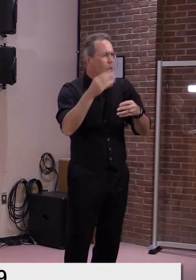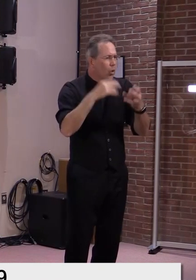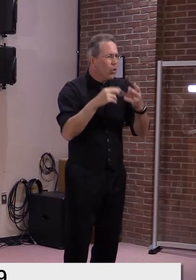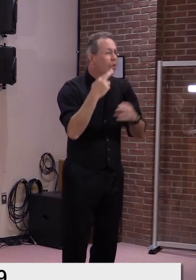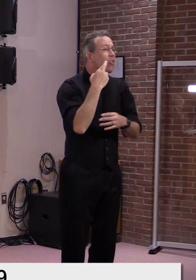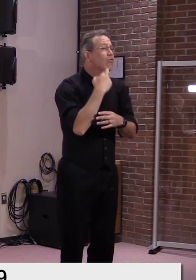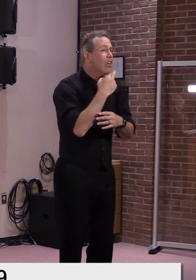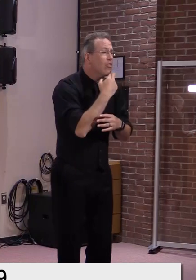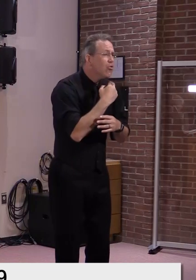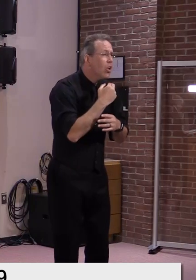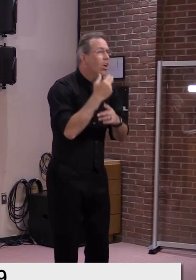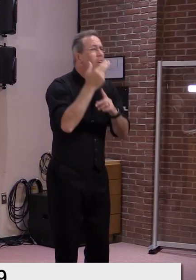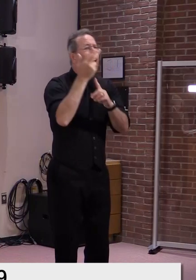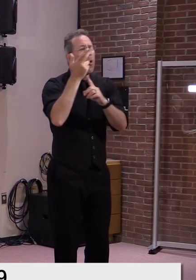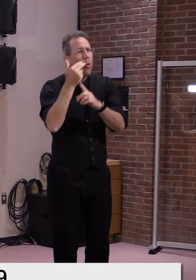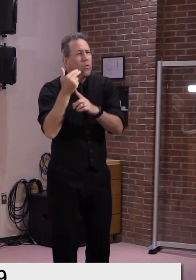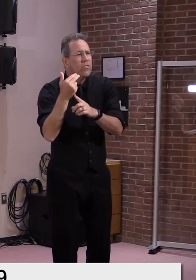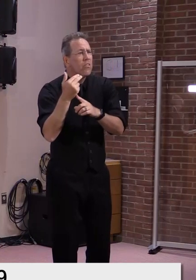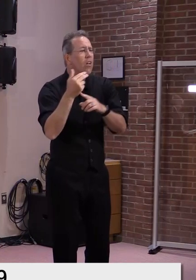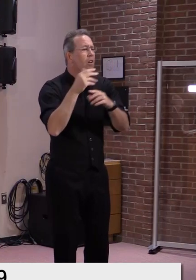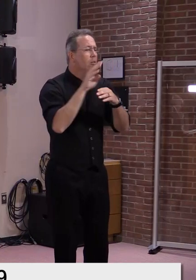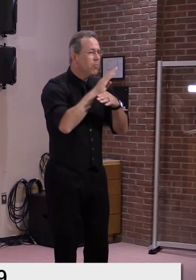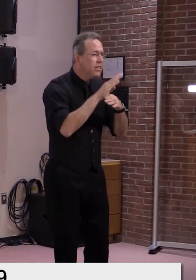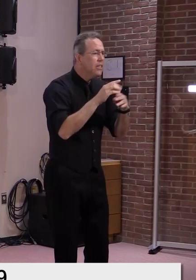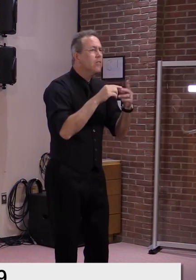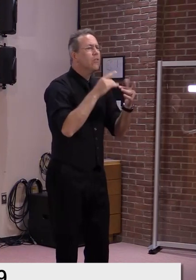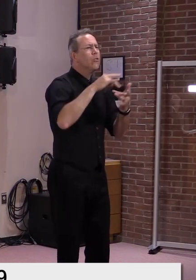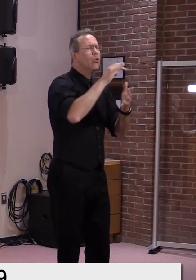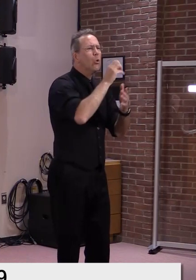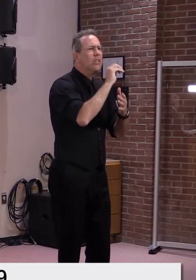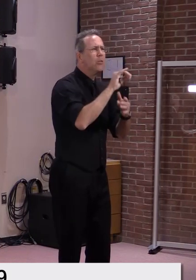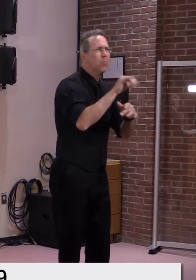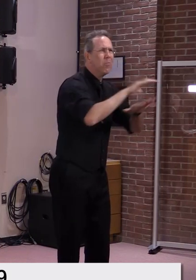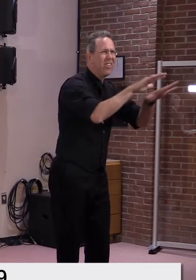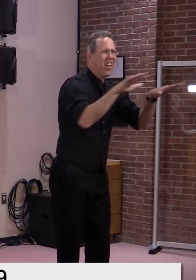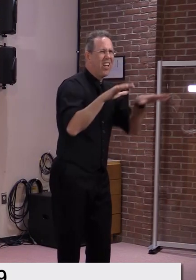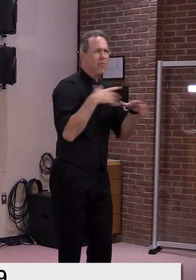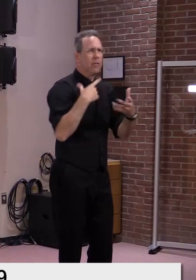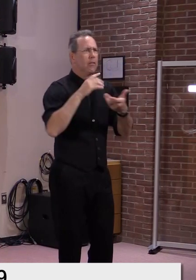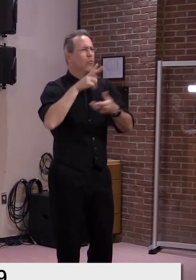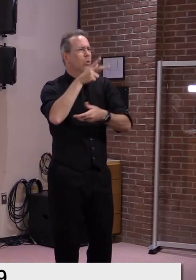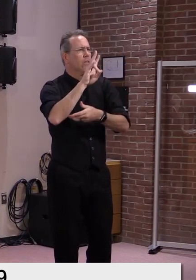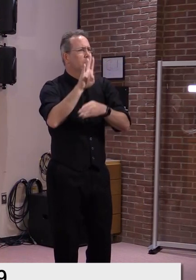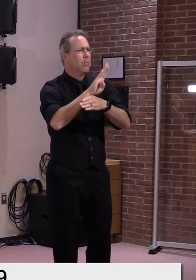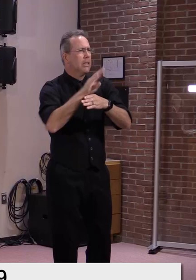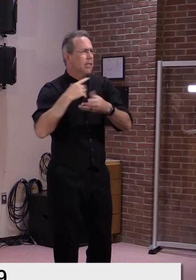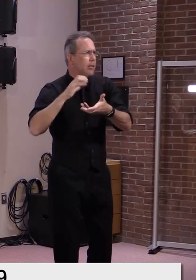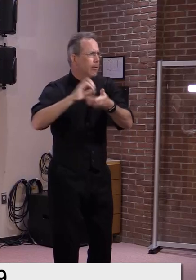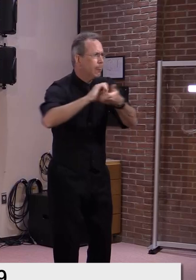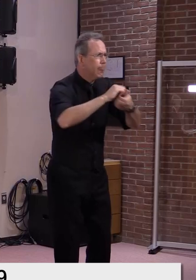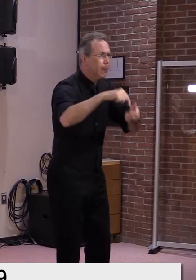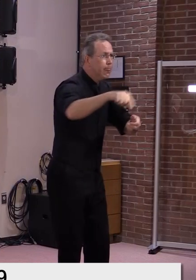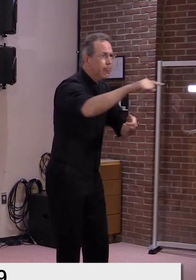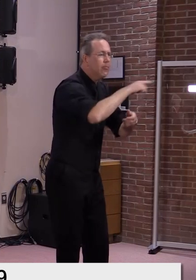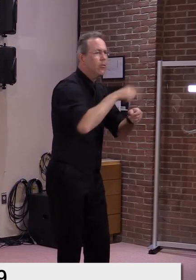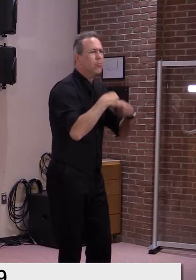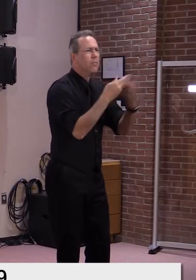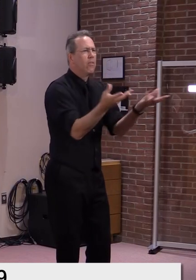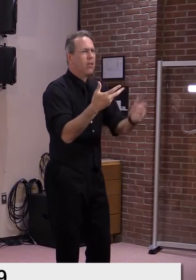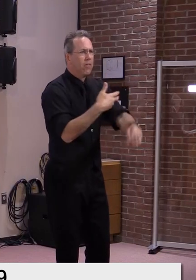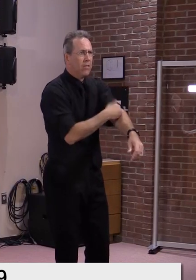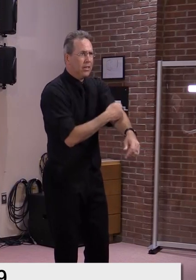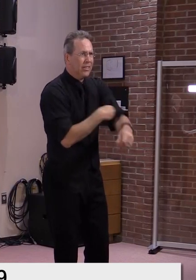already begun. If you are a large employer with 100 or more employees and a portion of your staff